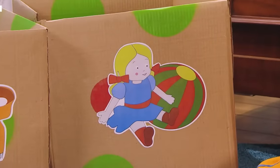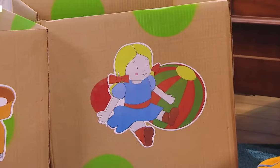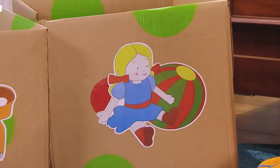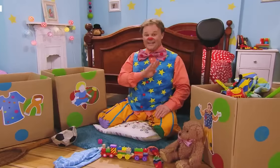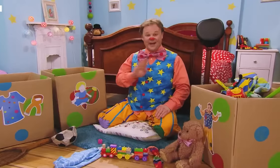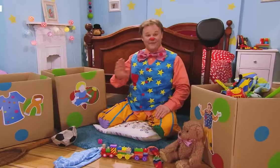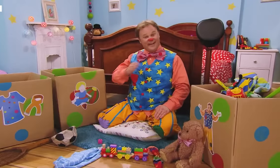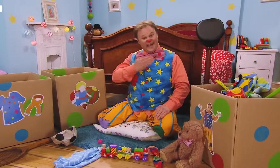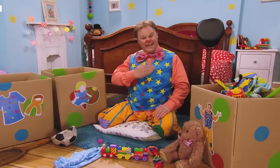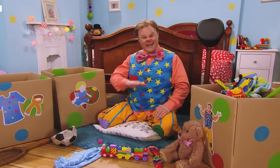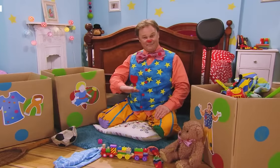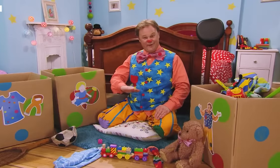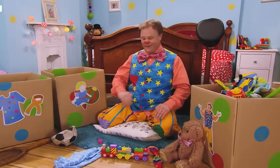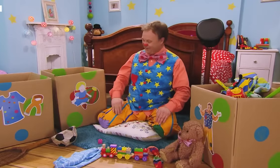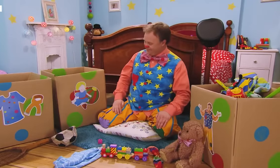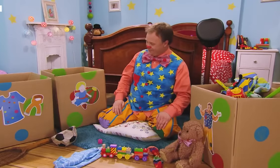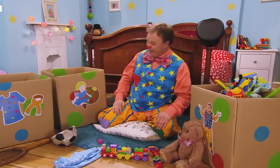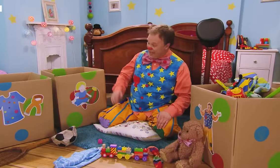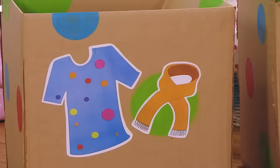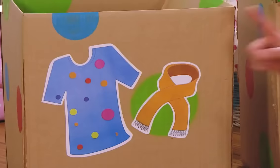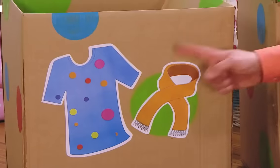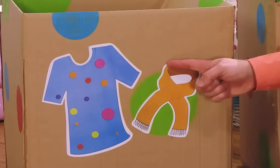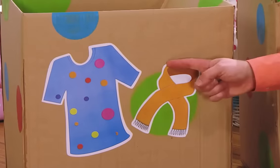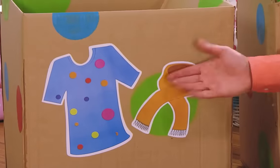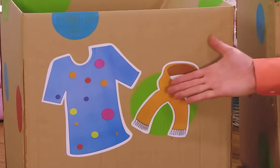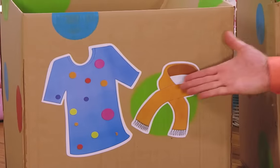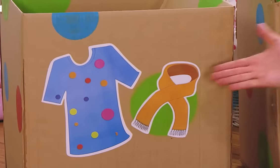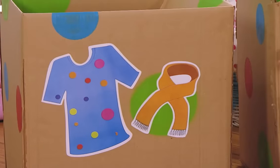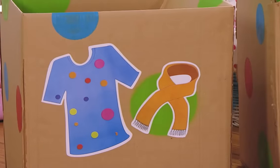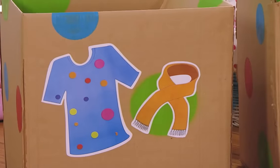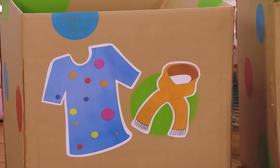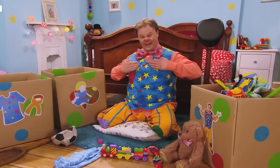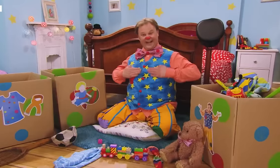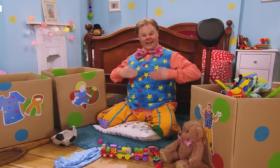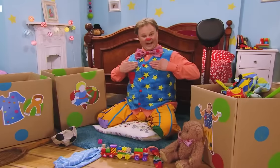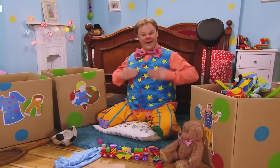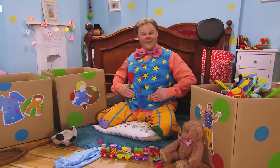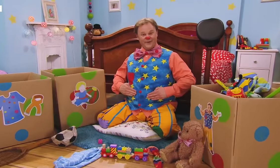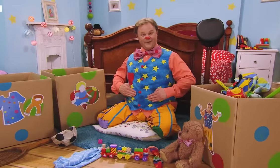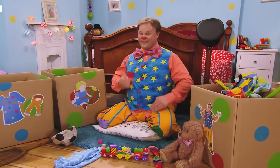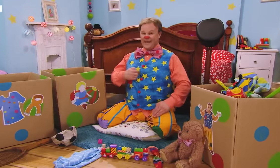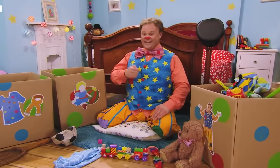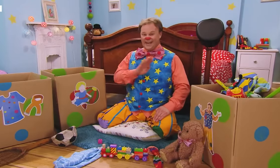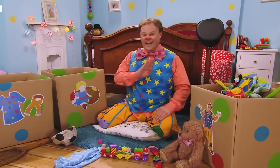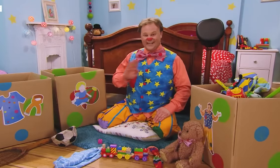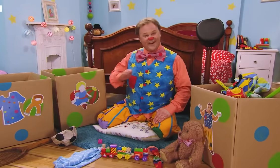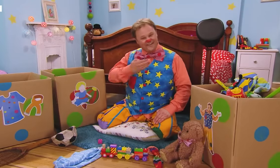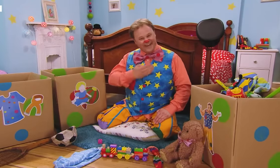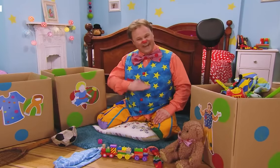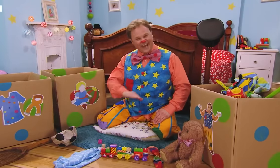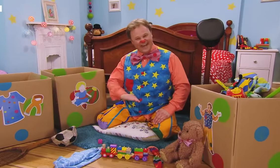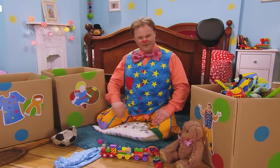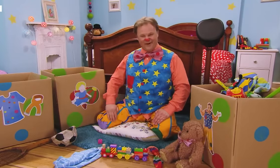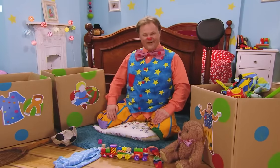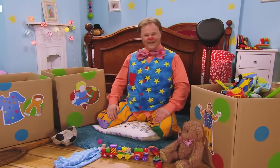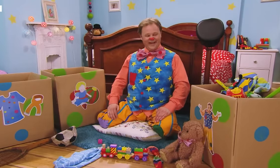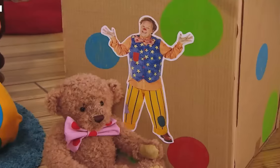that I don't need anymore. And this box is for clothes that I don't need anymore.